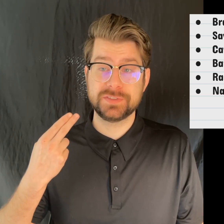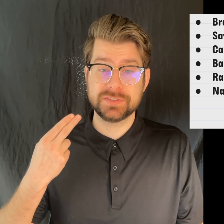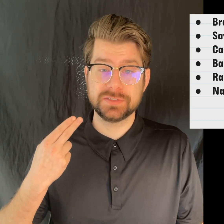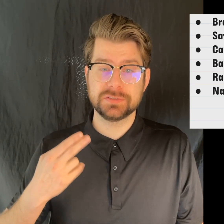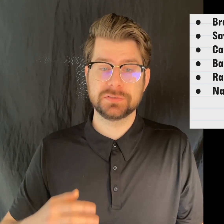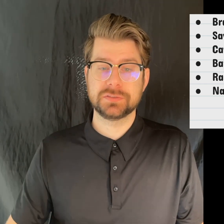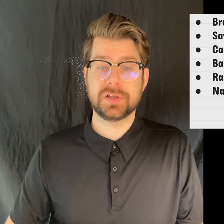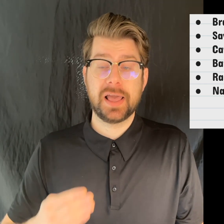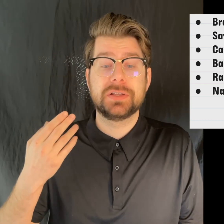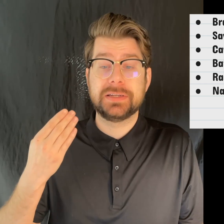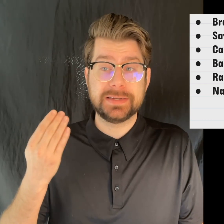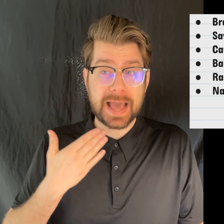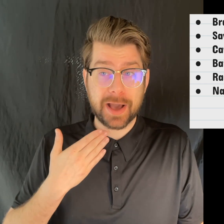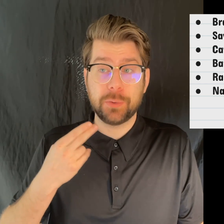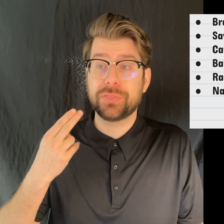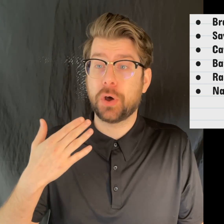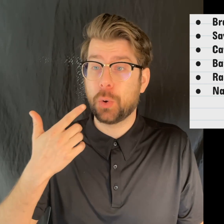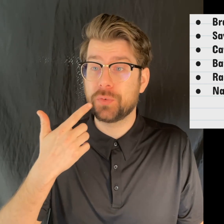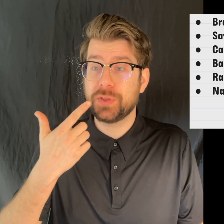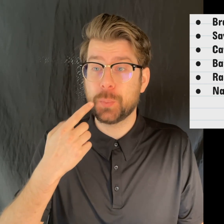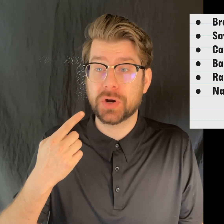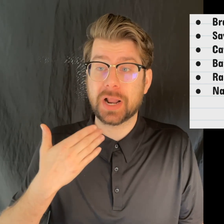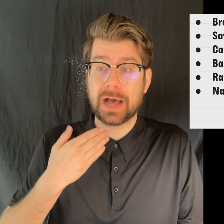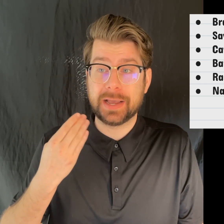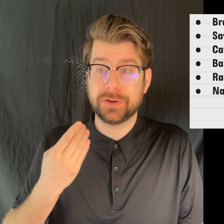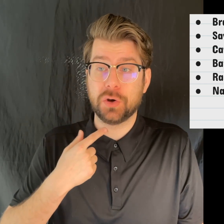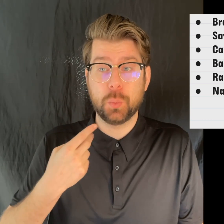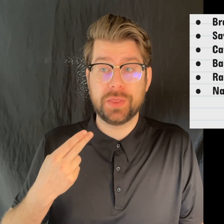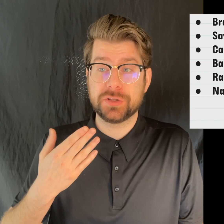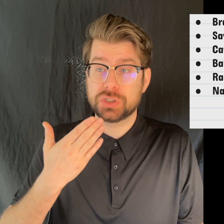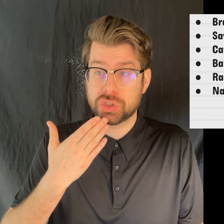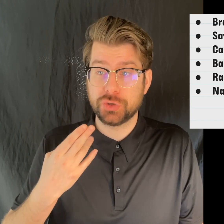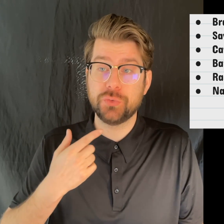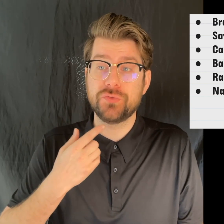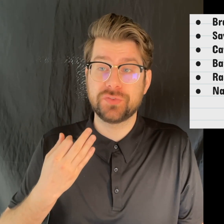arrives. Now, the only word I know with 2